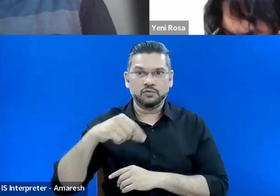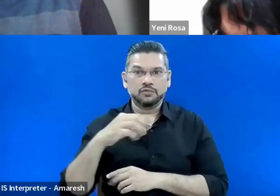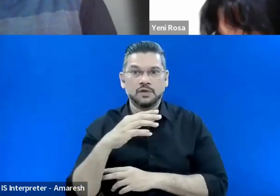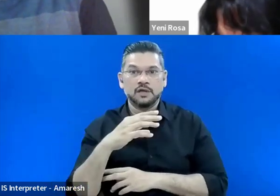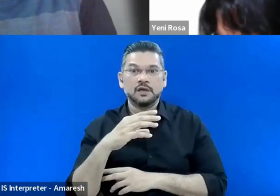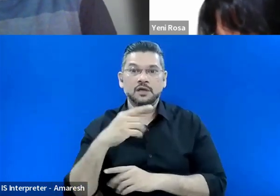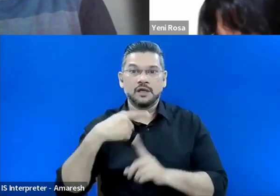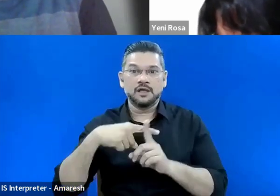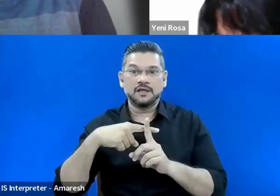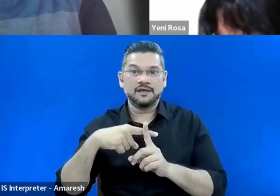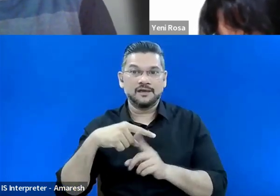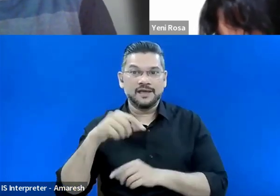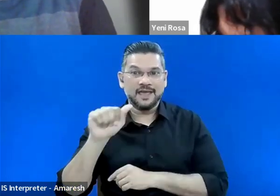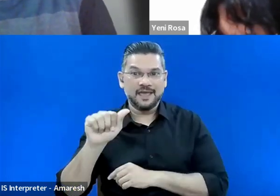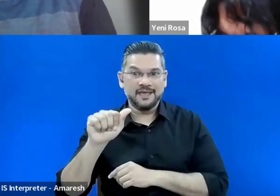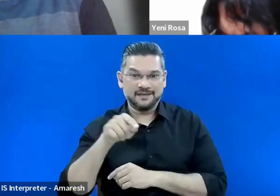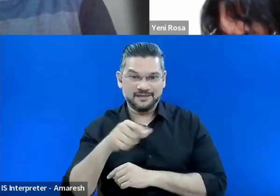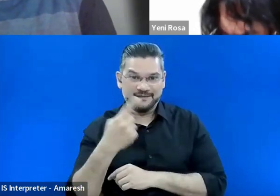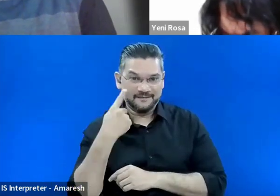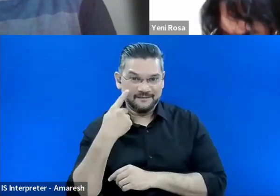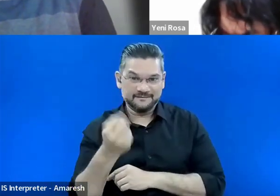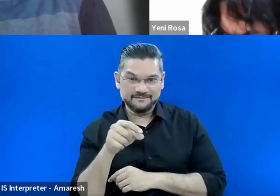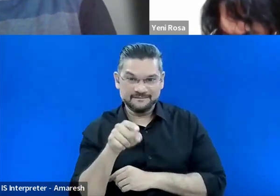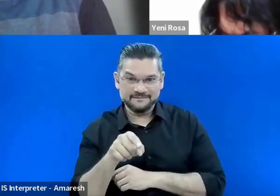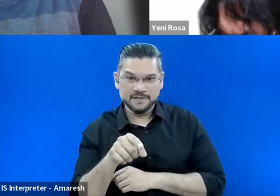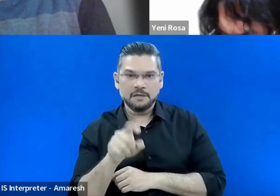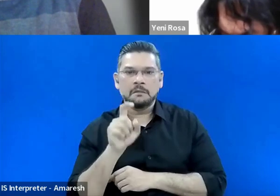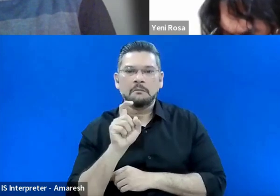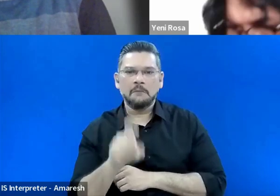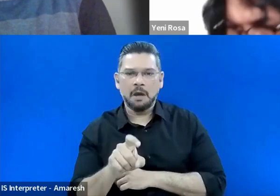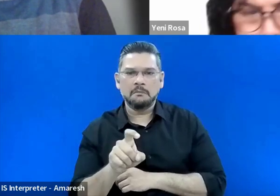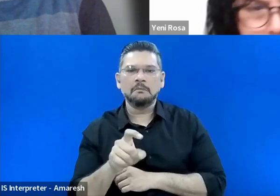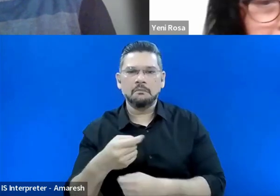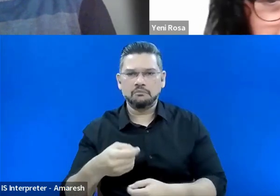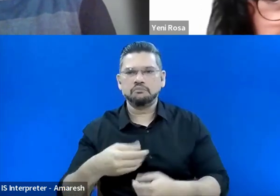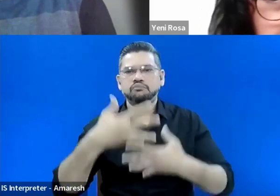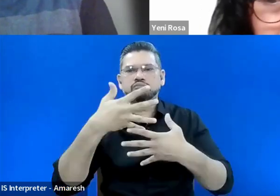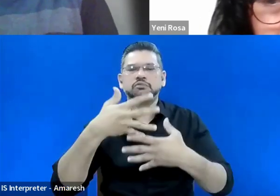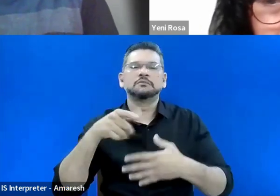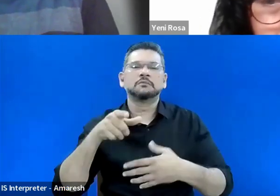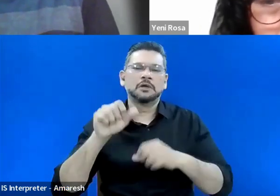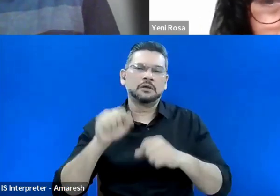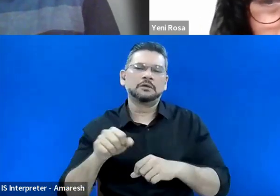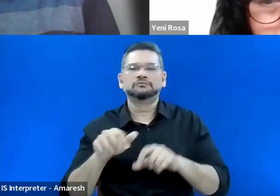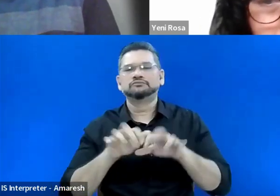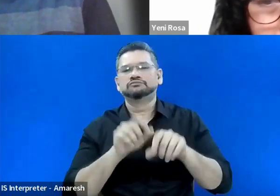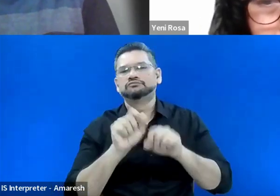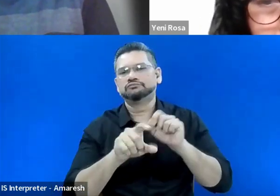And we will try to respond it over the session or at the end of the session.